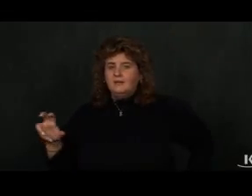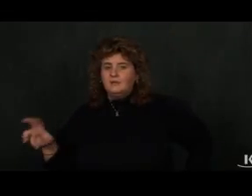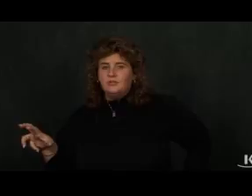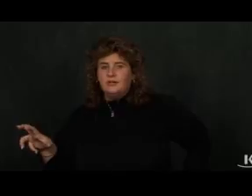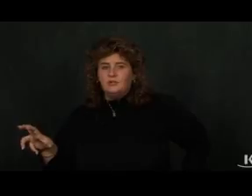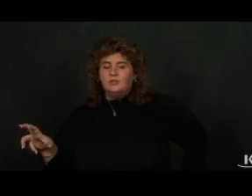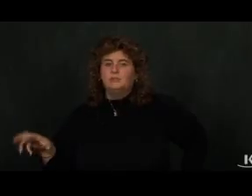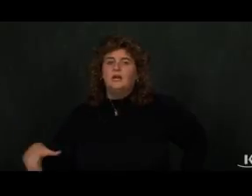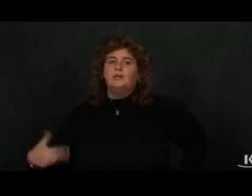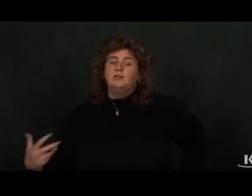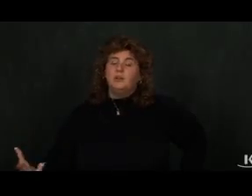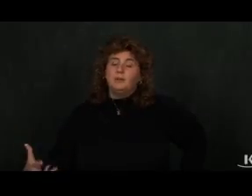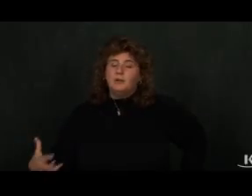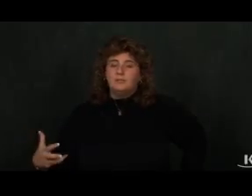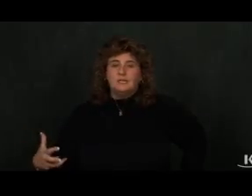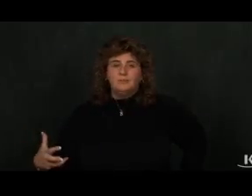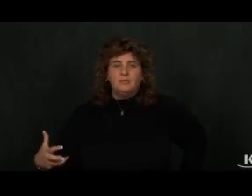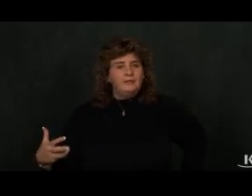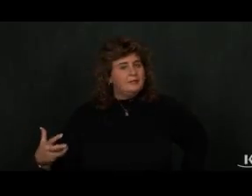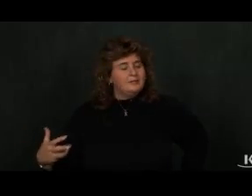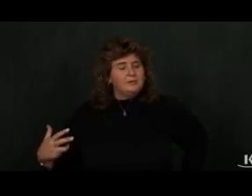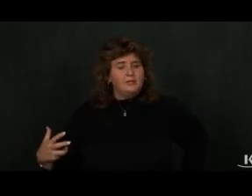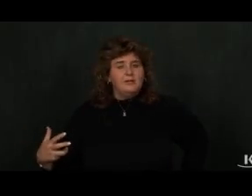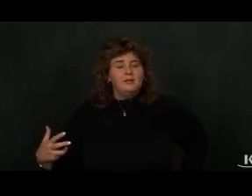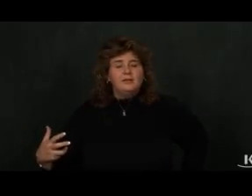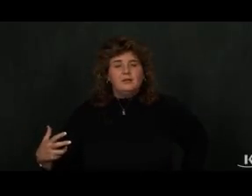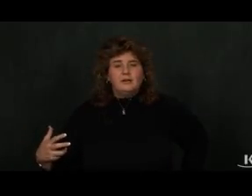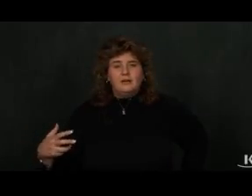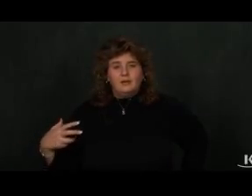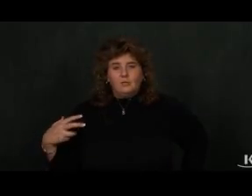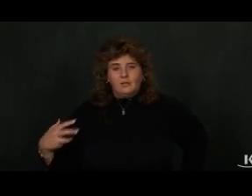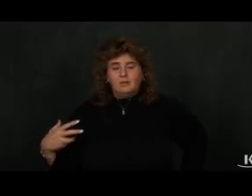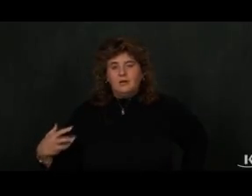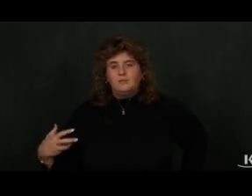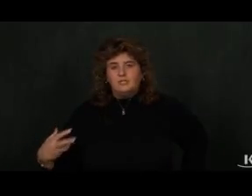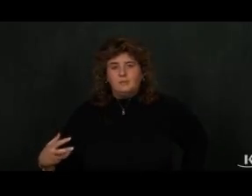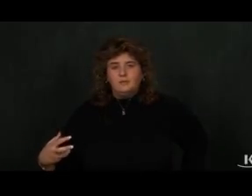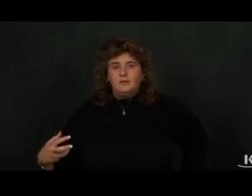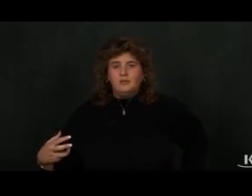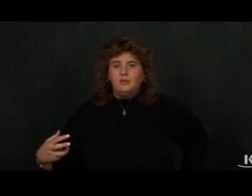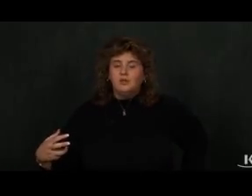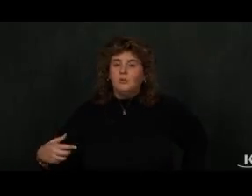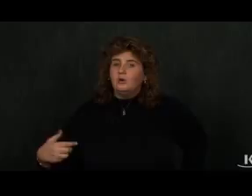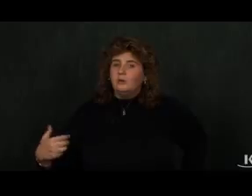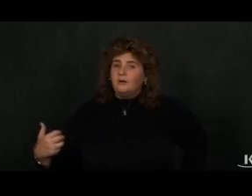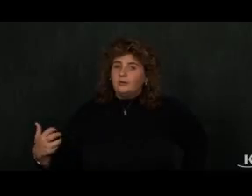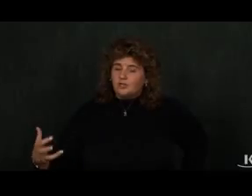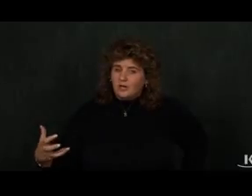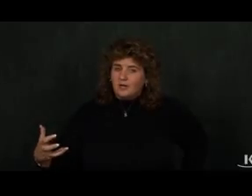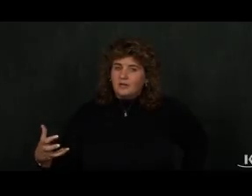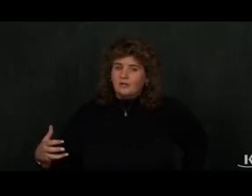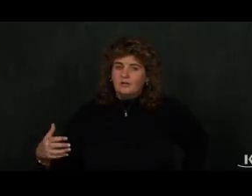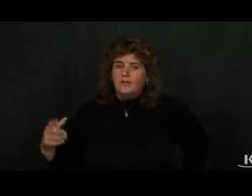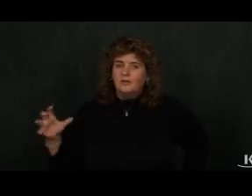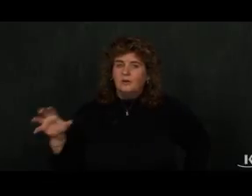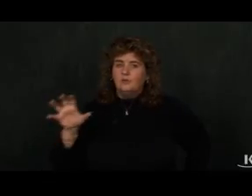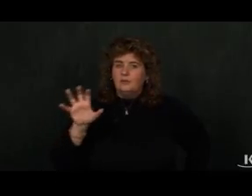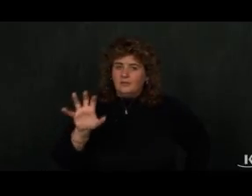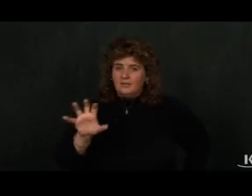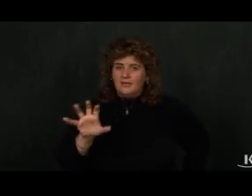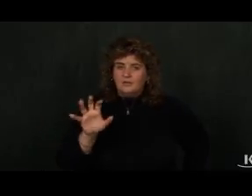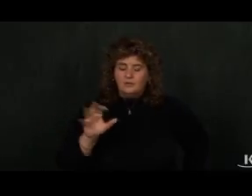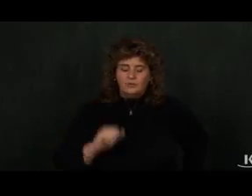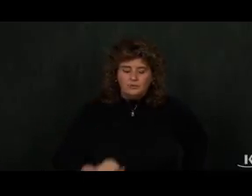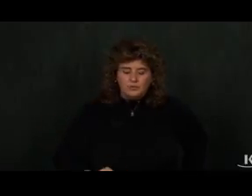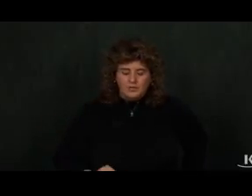then extend into the blood and you can become septic, and clearly when you become septic, you're going to worry about shock, and that would